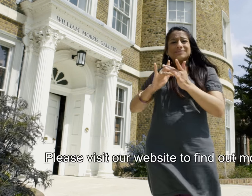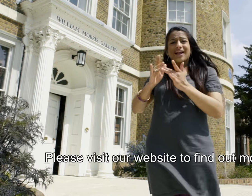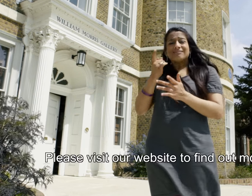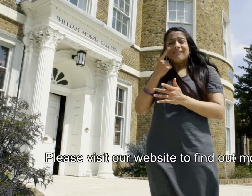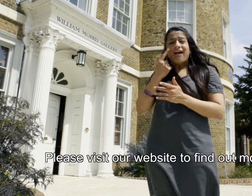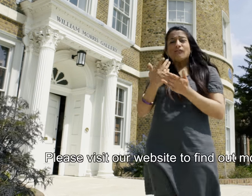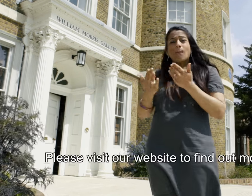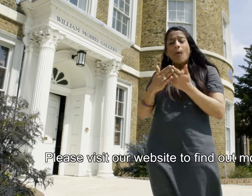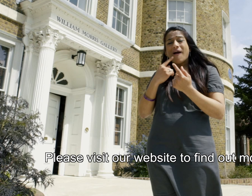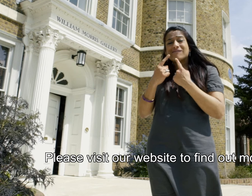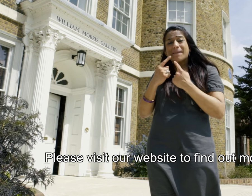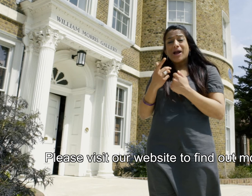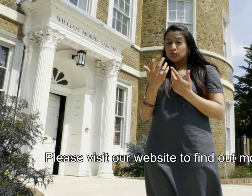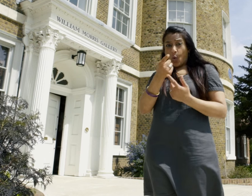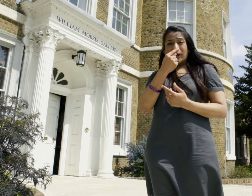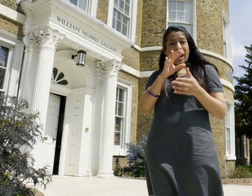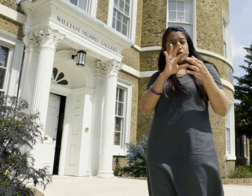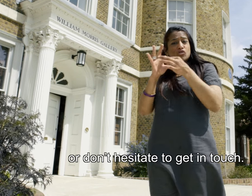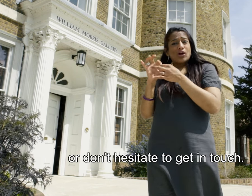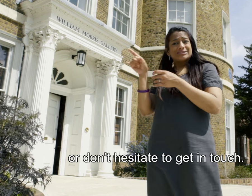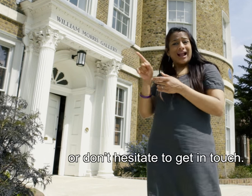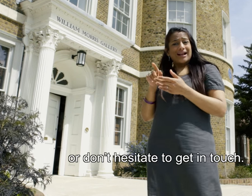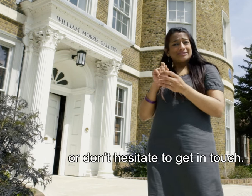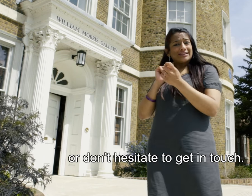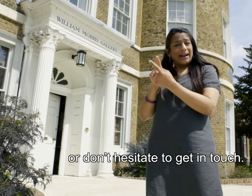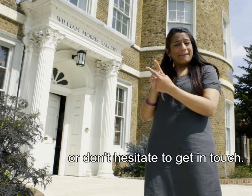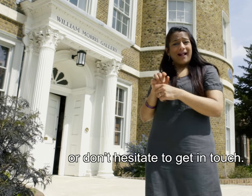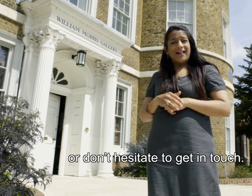visit our website to find out more or don't hesitate to get in touch